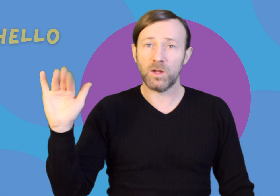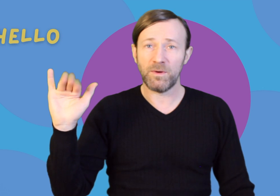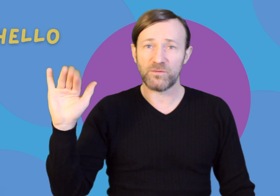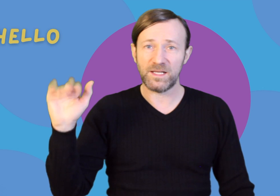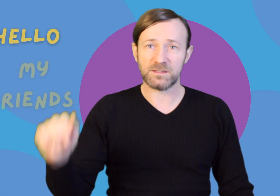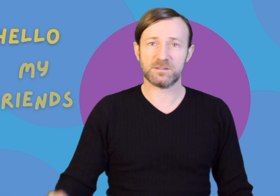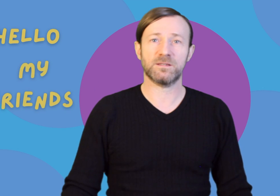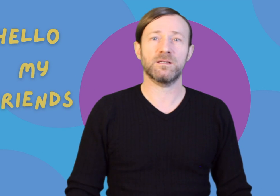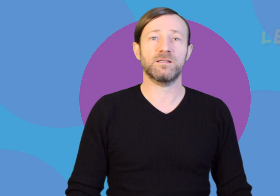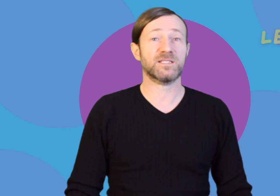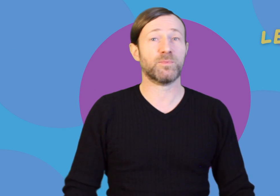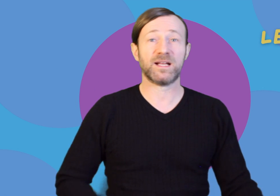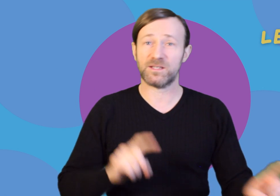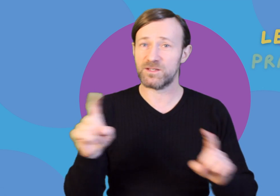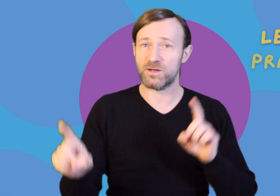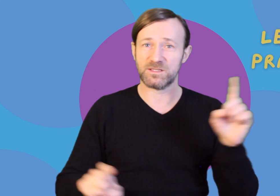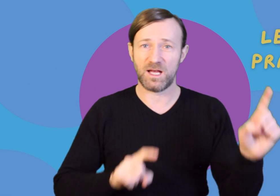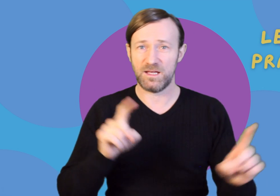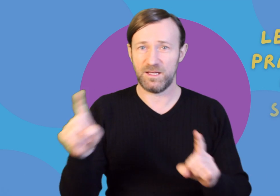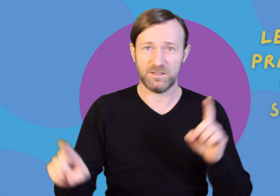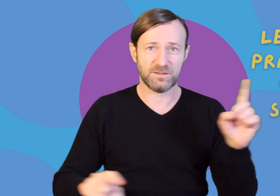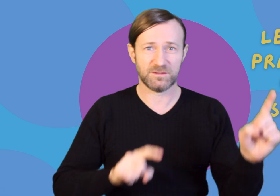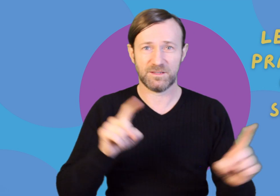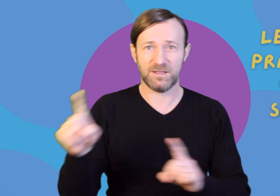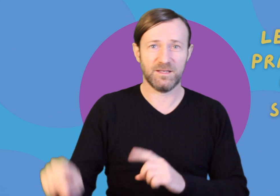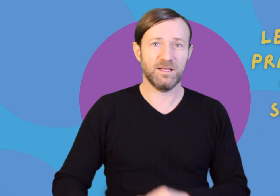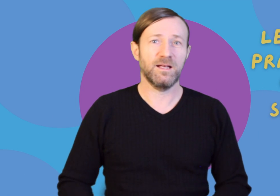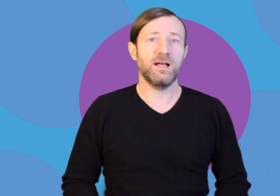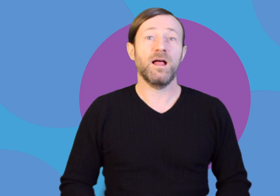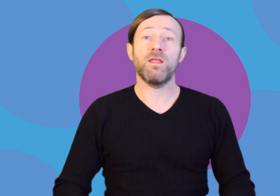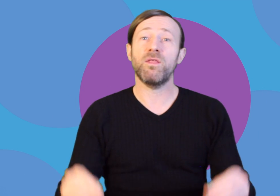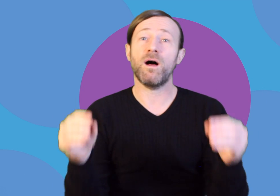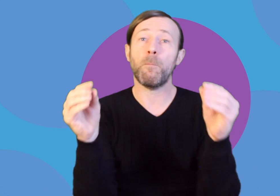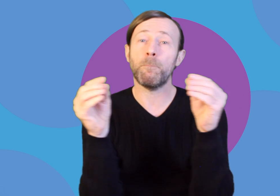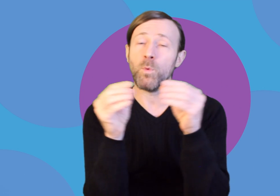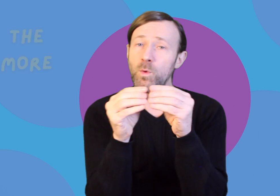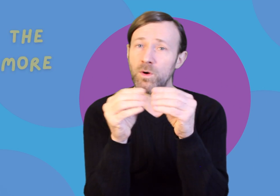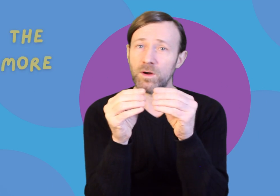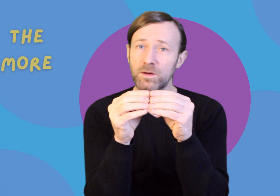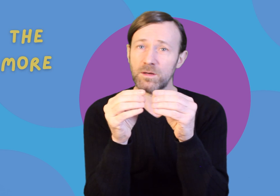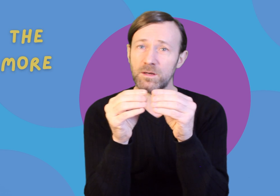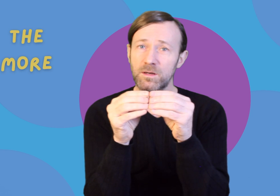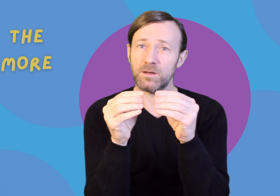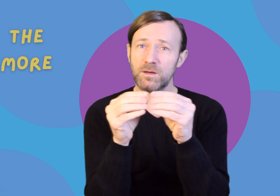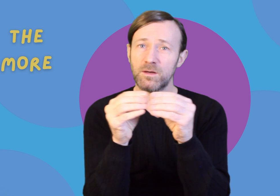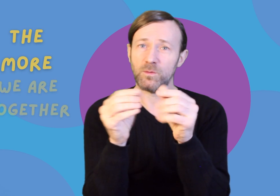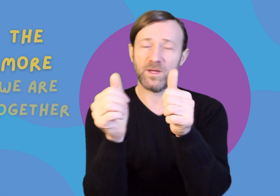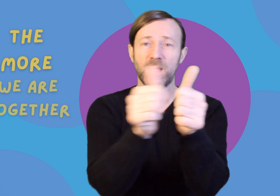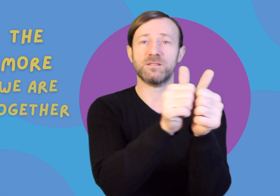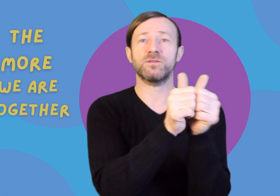Hello, my friends. Let's practice our signs. The more we are